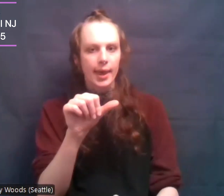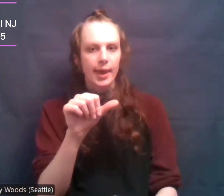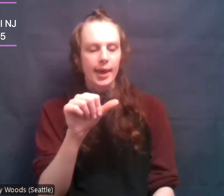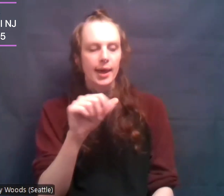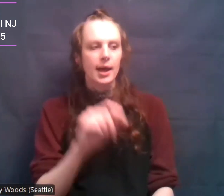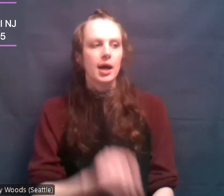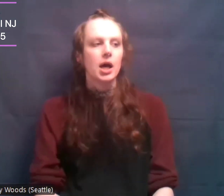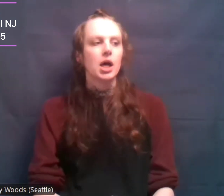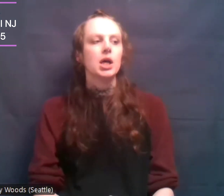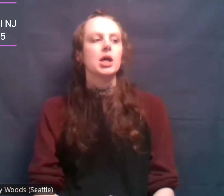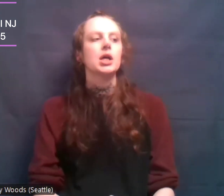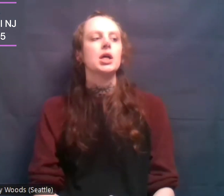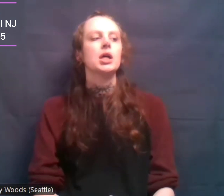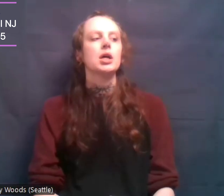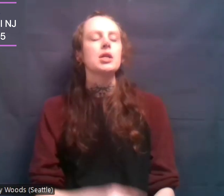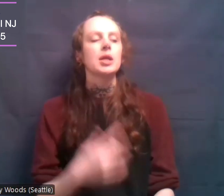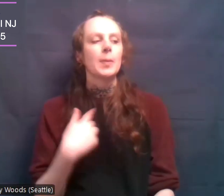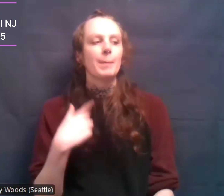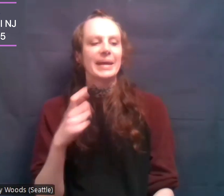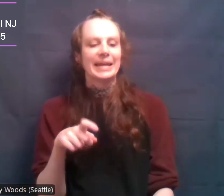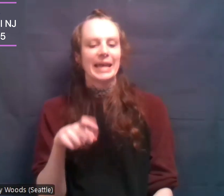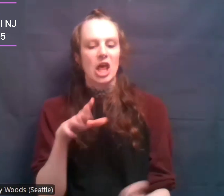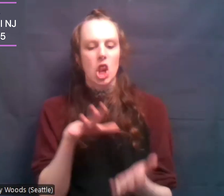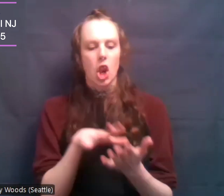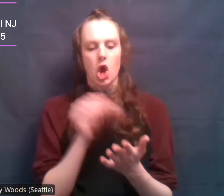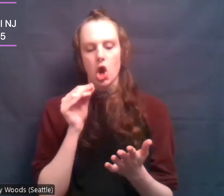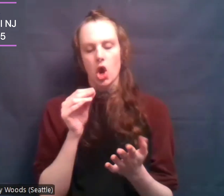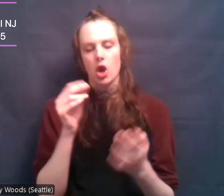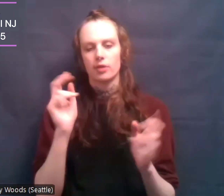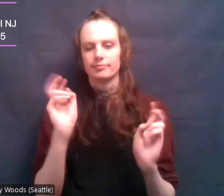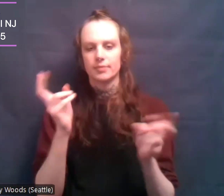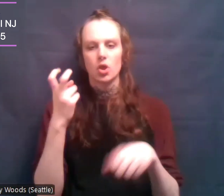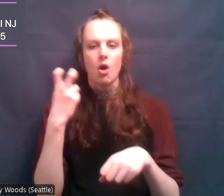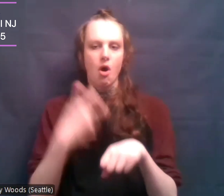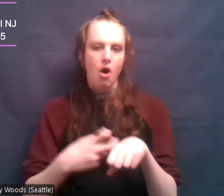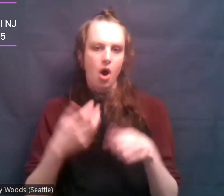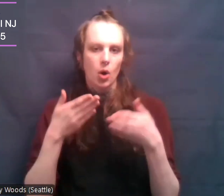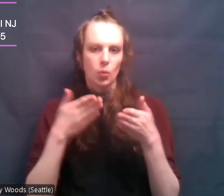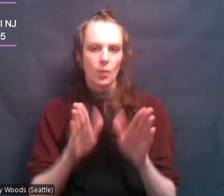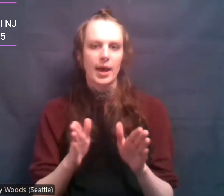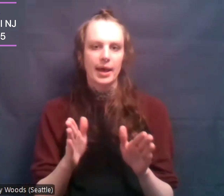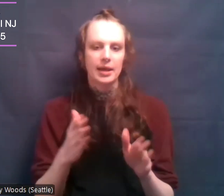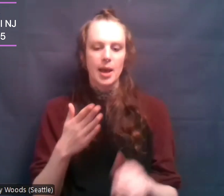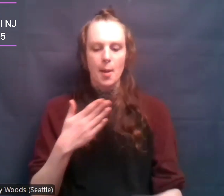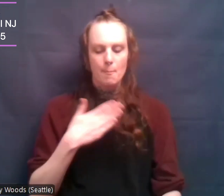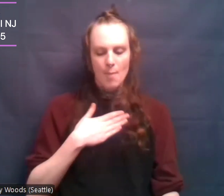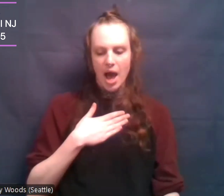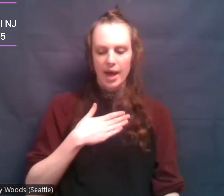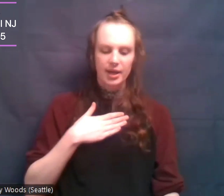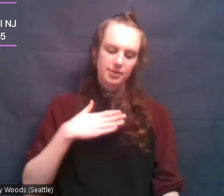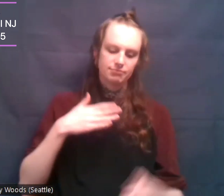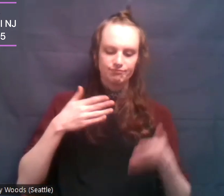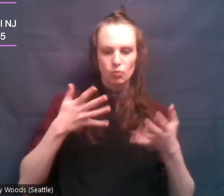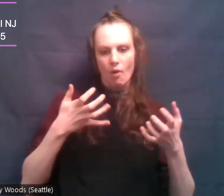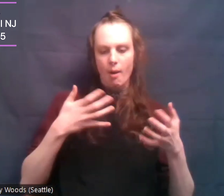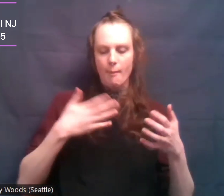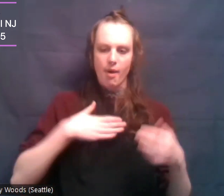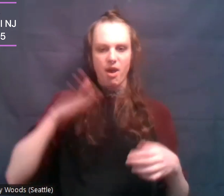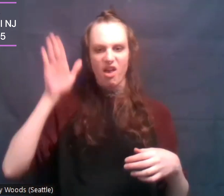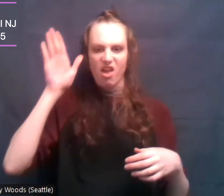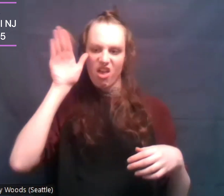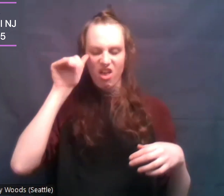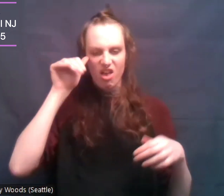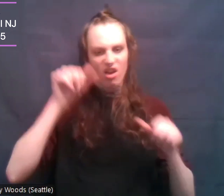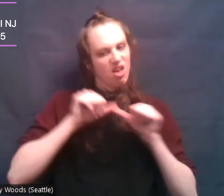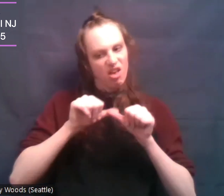way. And that's something I'm trying to change this time. I had to try out my will every time. Like, and that's why I chose my will